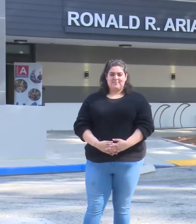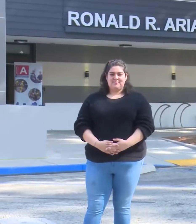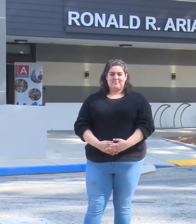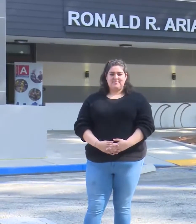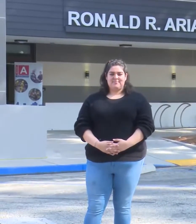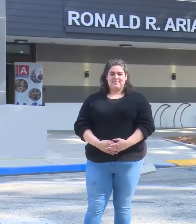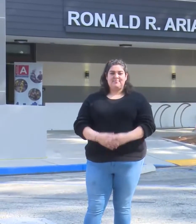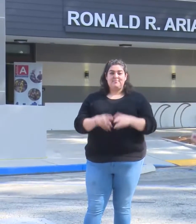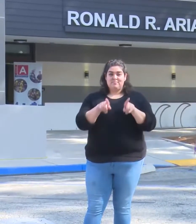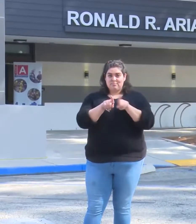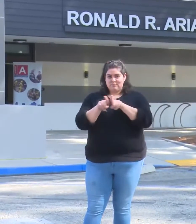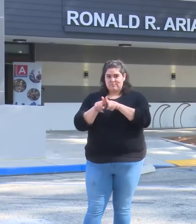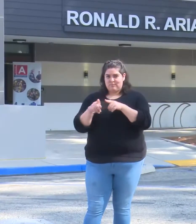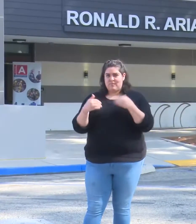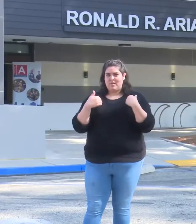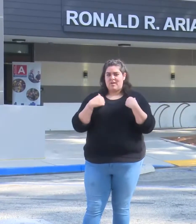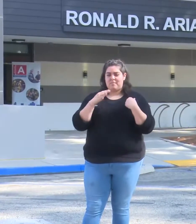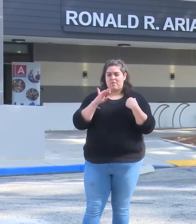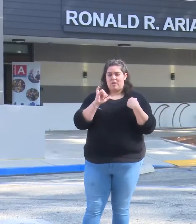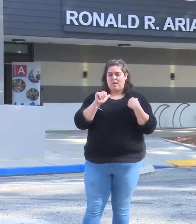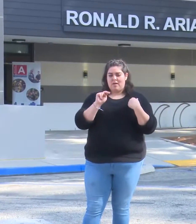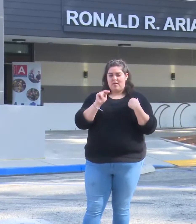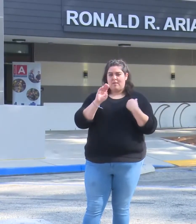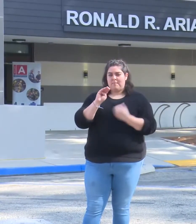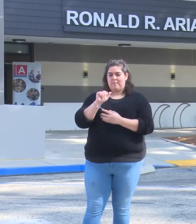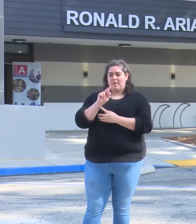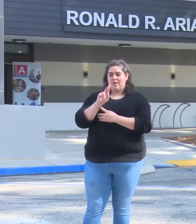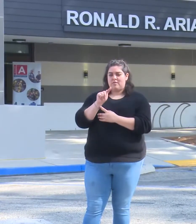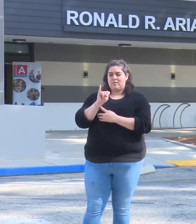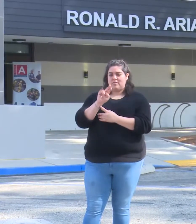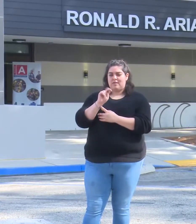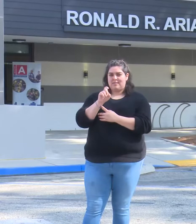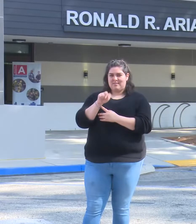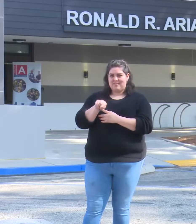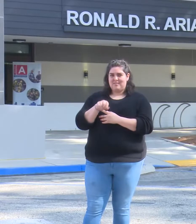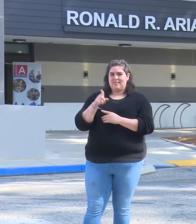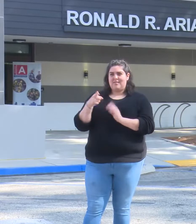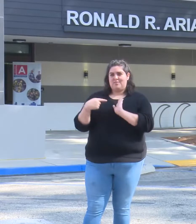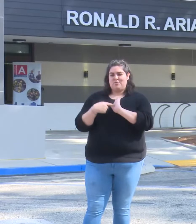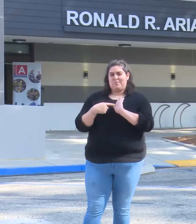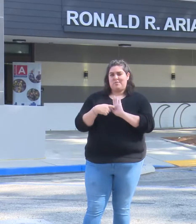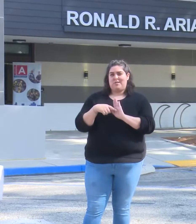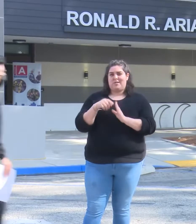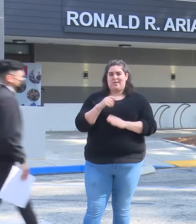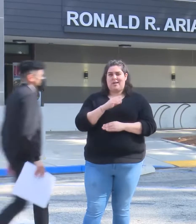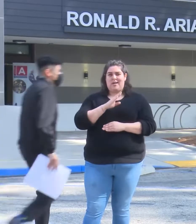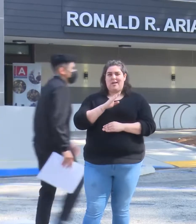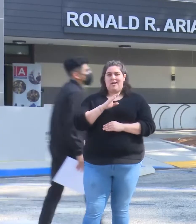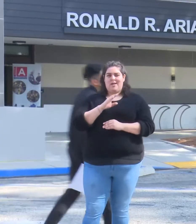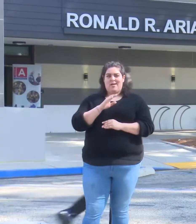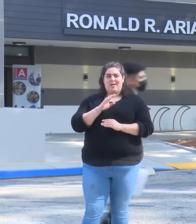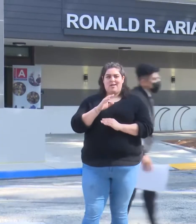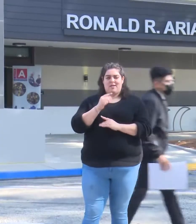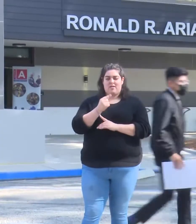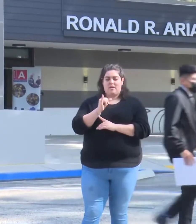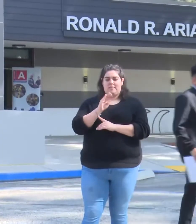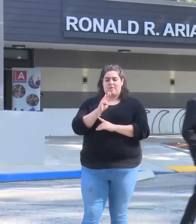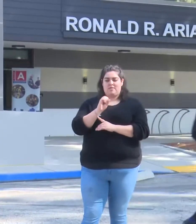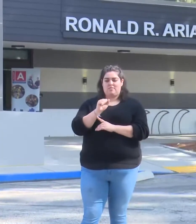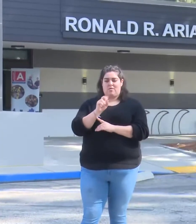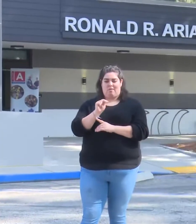And we also have Brian Martinez, representing Assemblymember Gibson's office. Thank